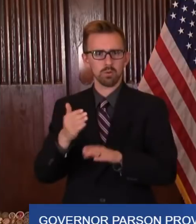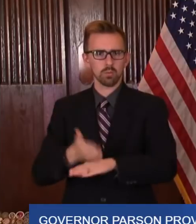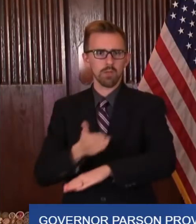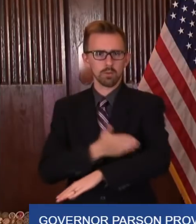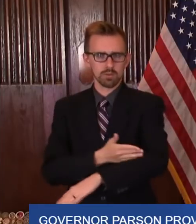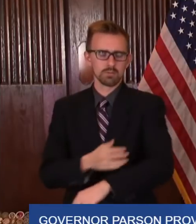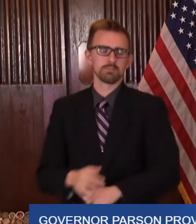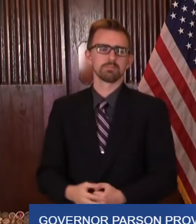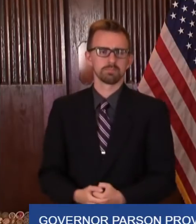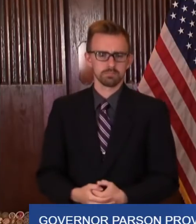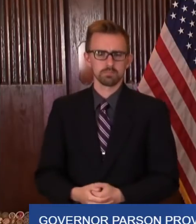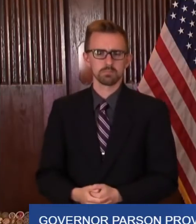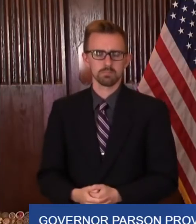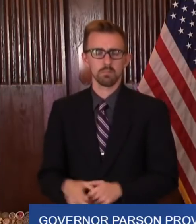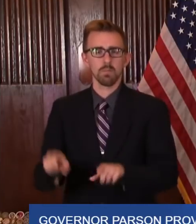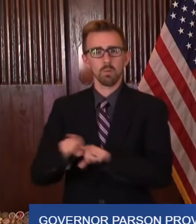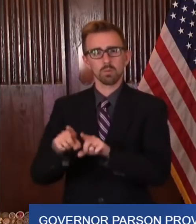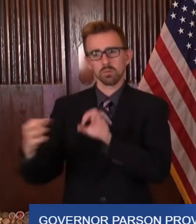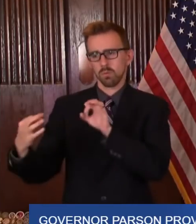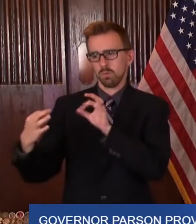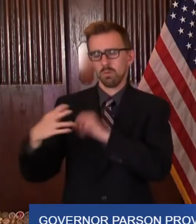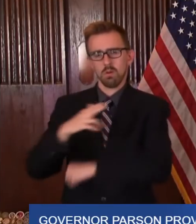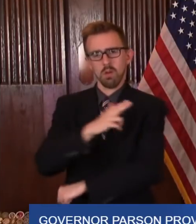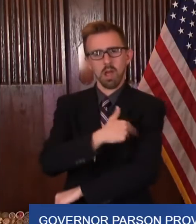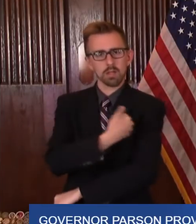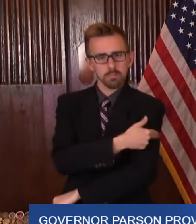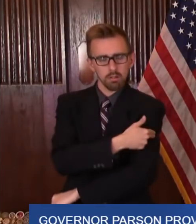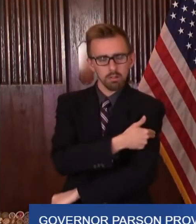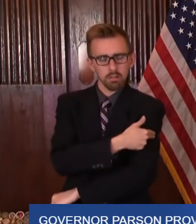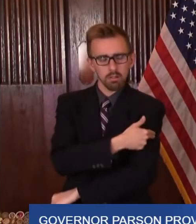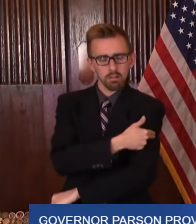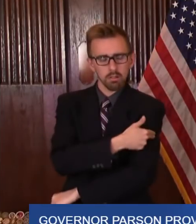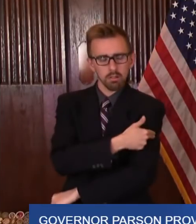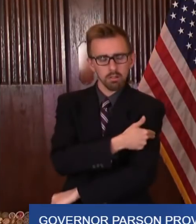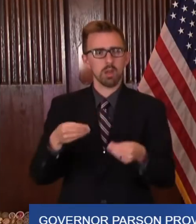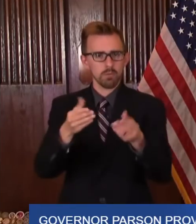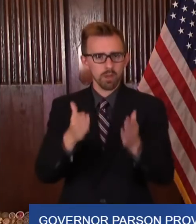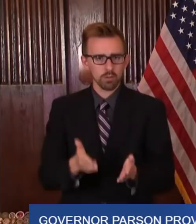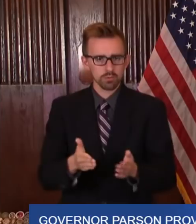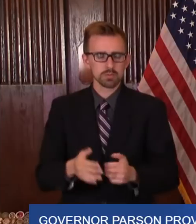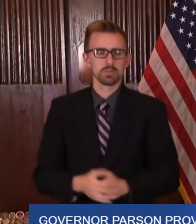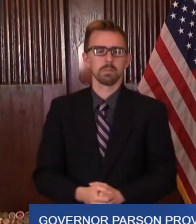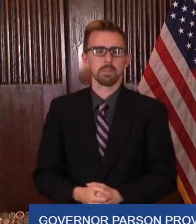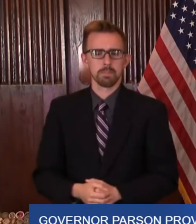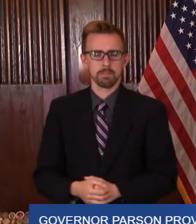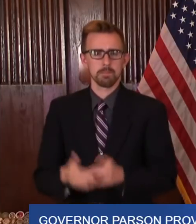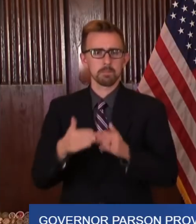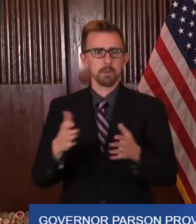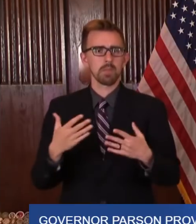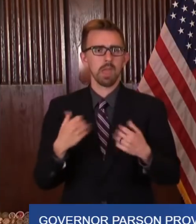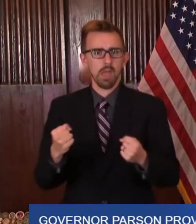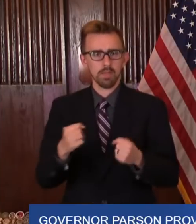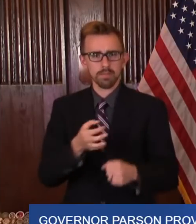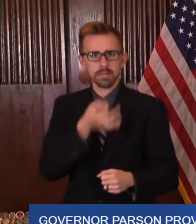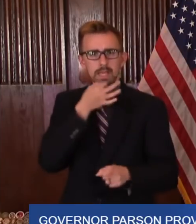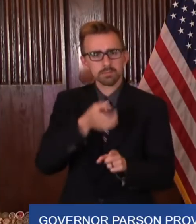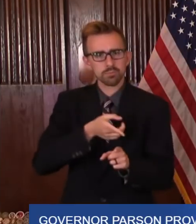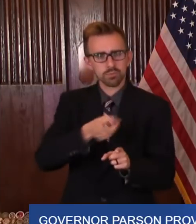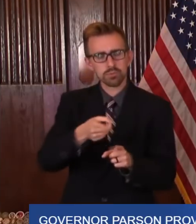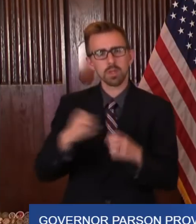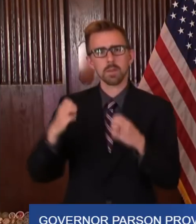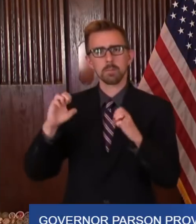also received input from our hospitals, our healthcare providers, public health experts,